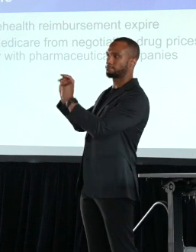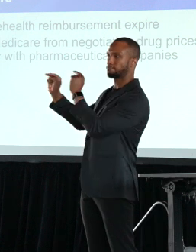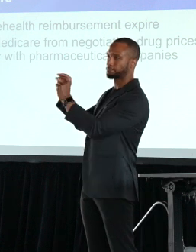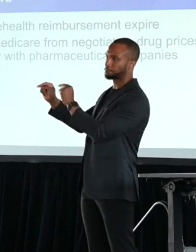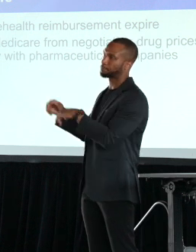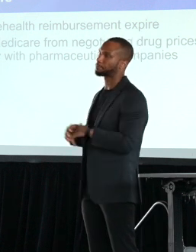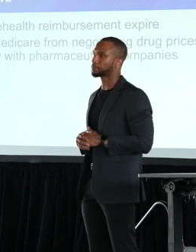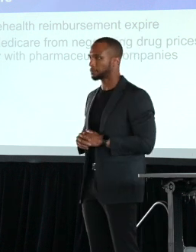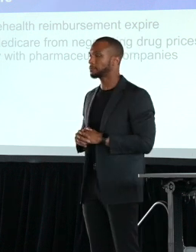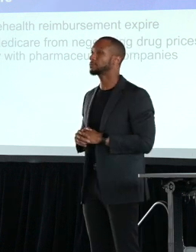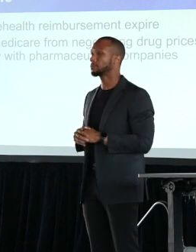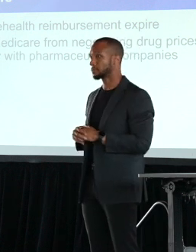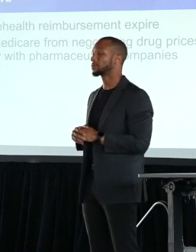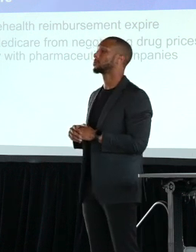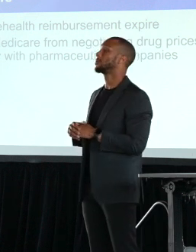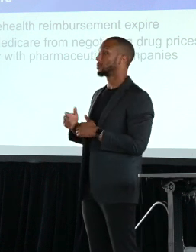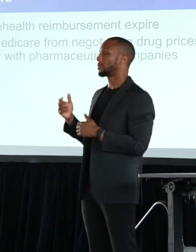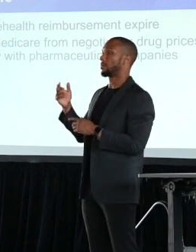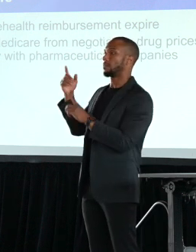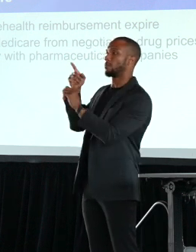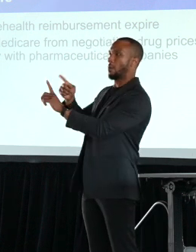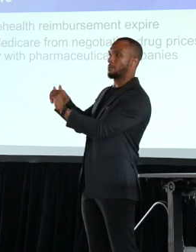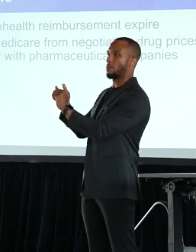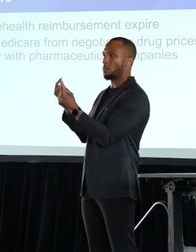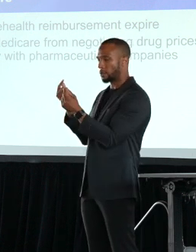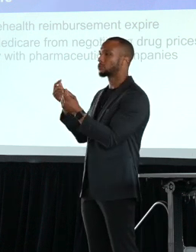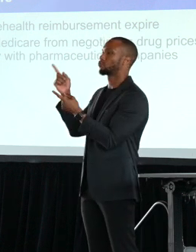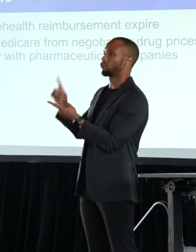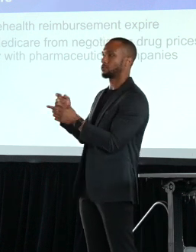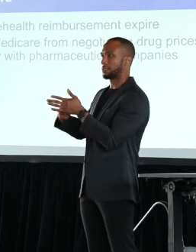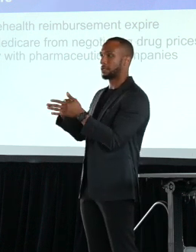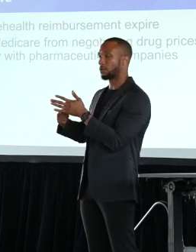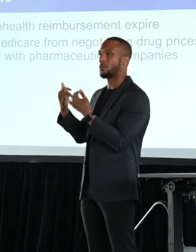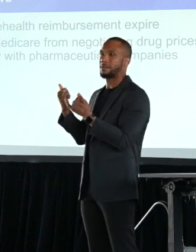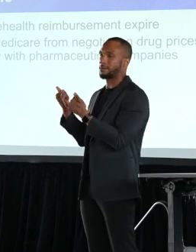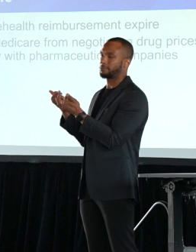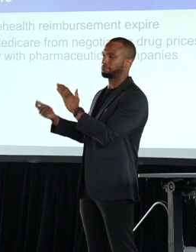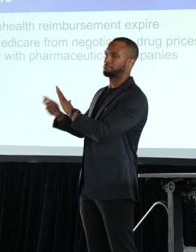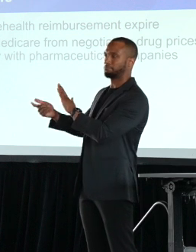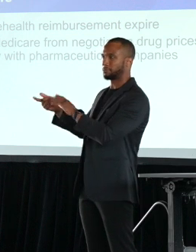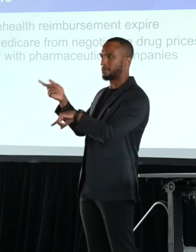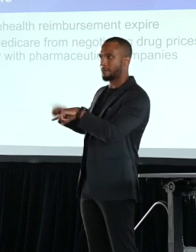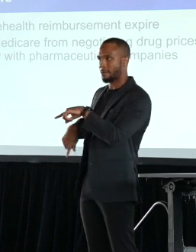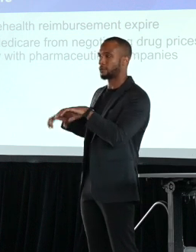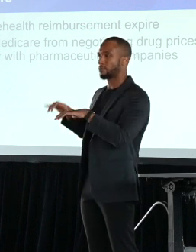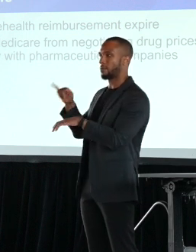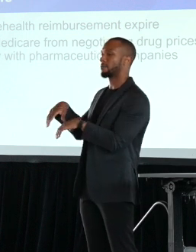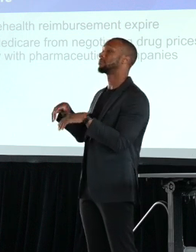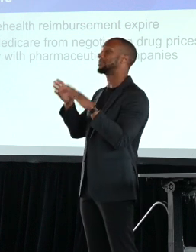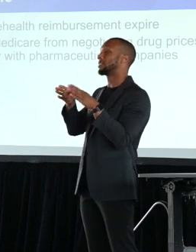provide Medicare do that, and so Medicare isn't fully able to use its market power. There's talk now about